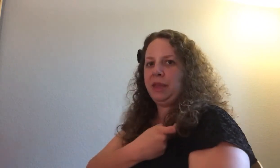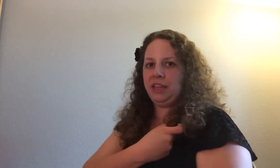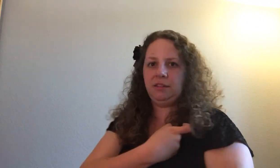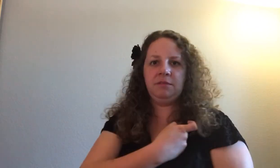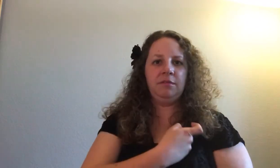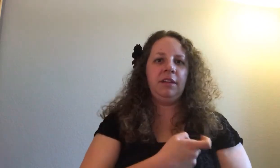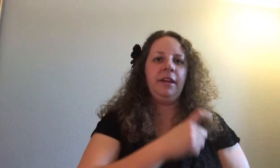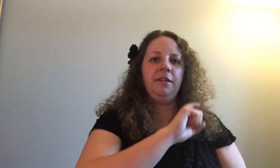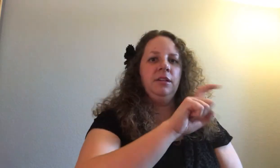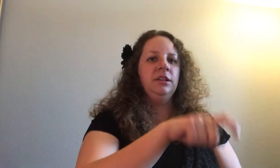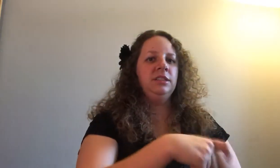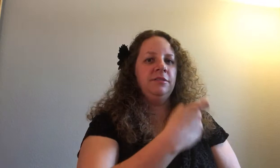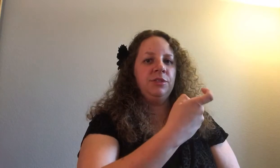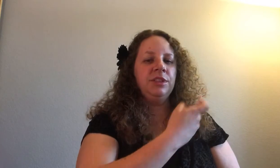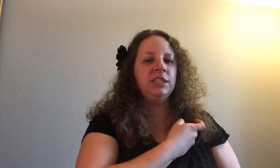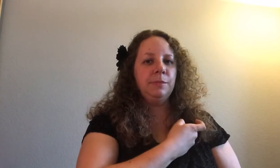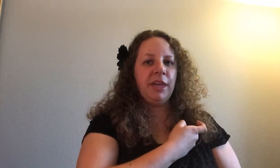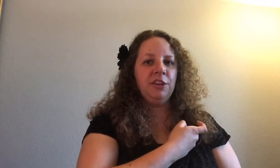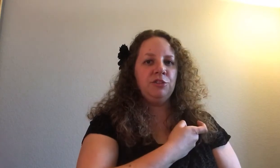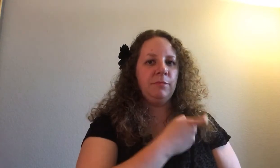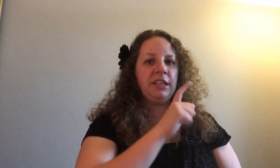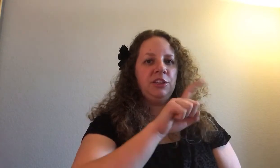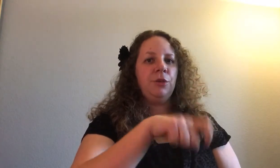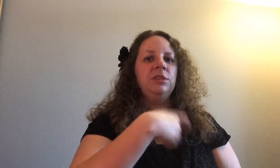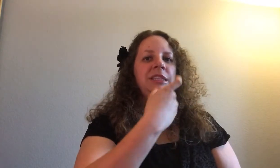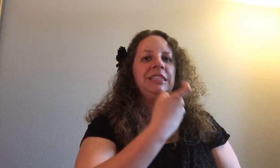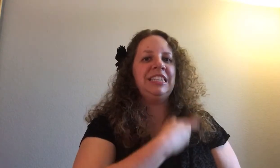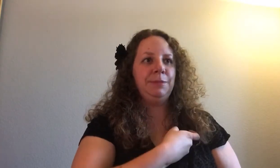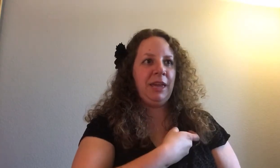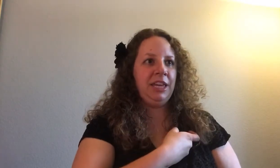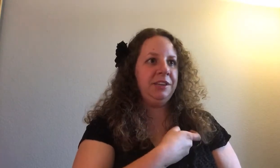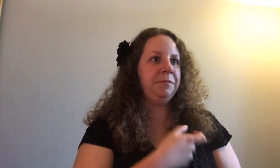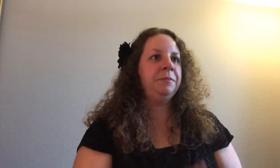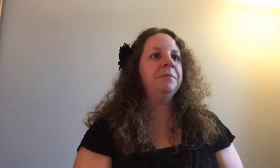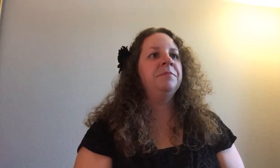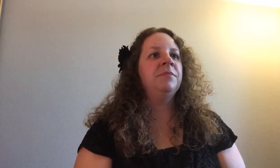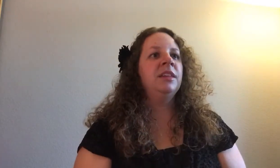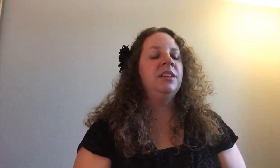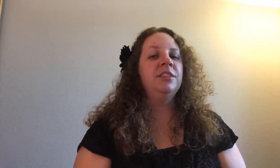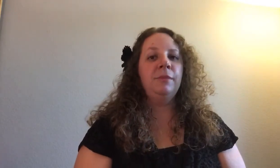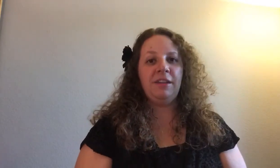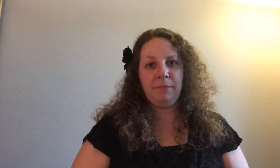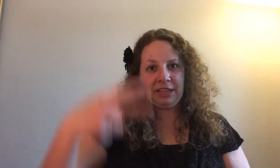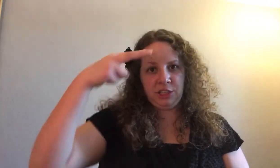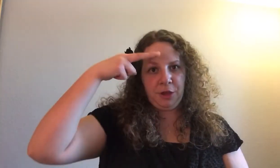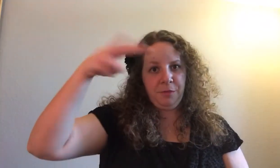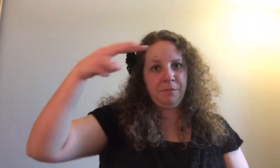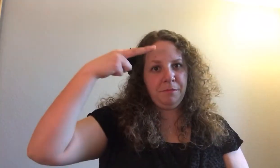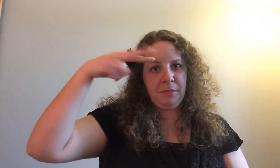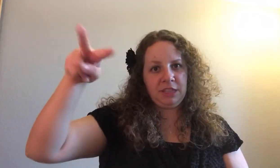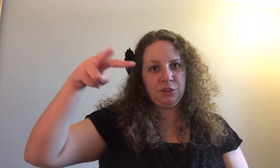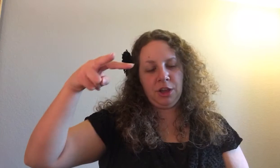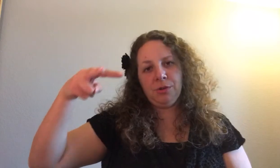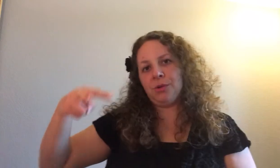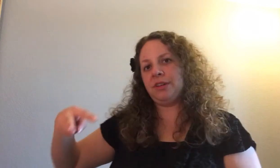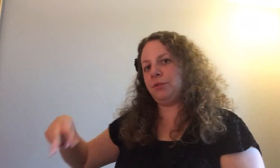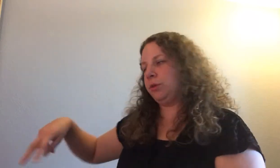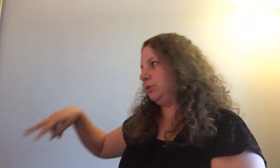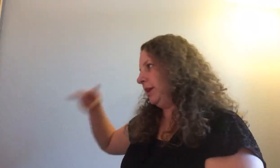Spain, okay? Different than Spanish or Mexico, this is Spain. Then we have Mexico. Mexico going forward